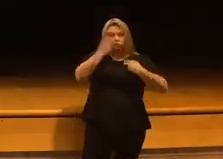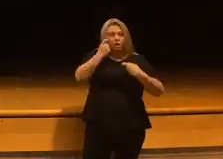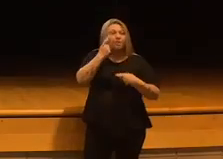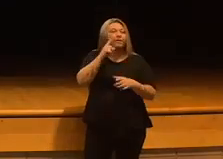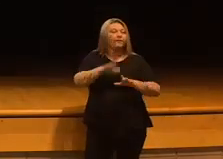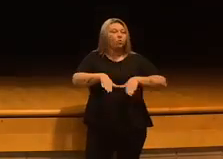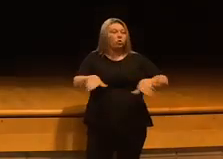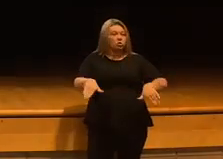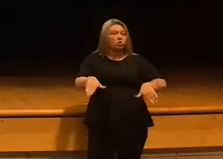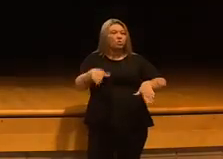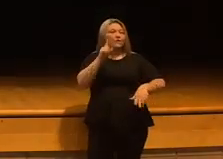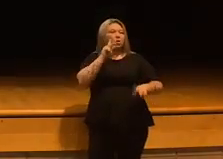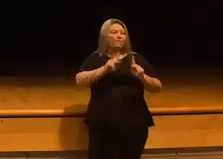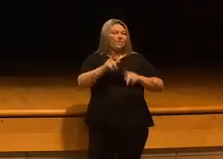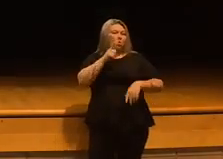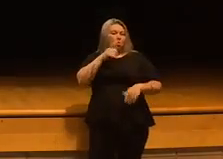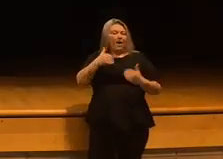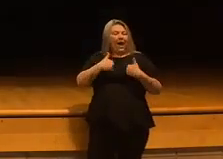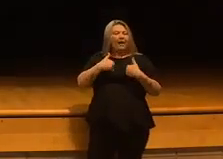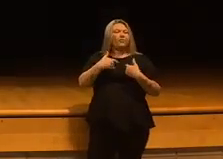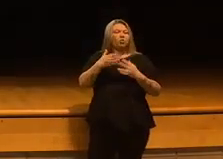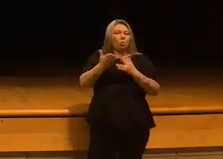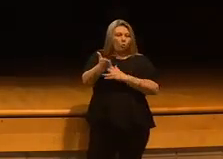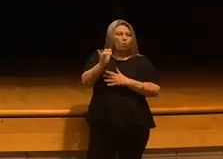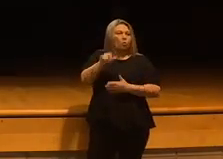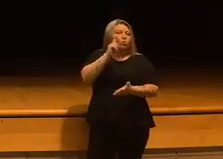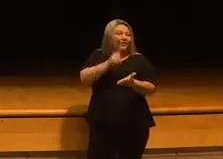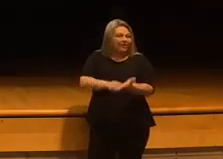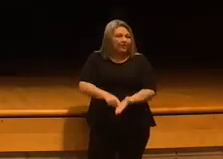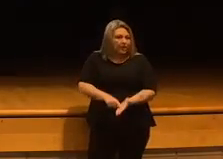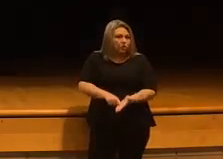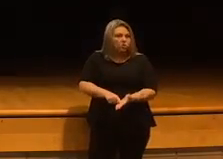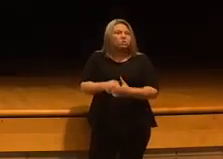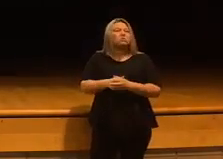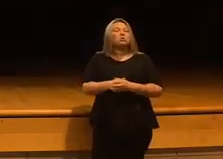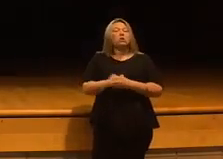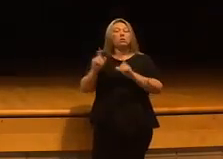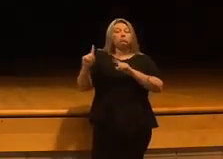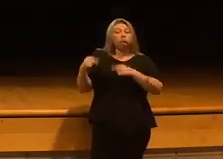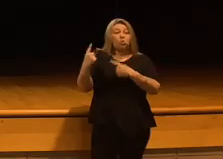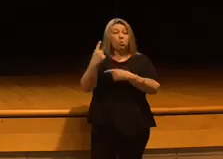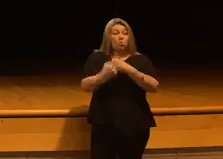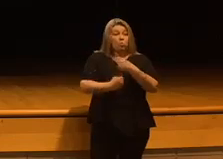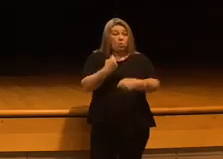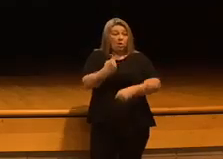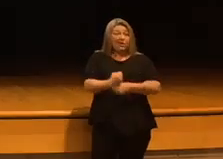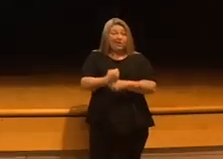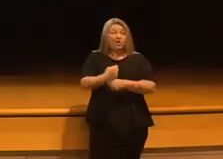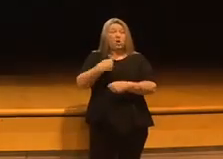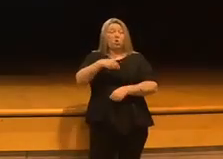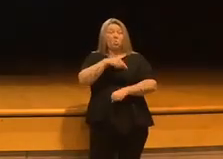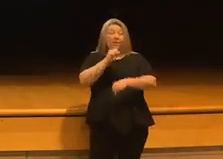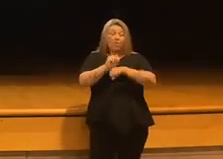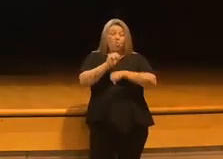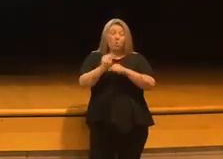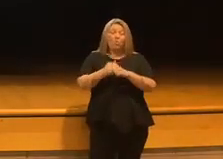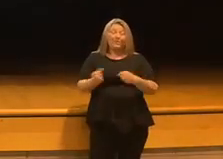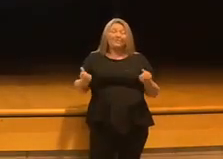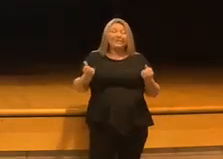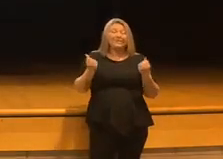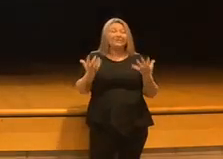the trauma to children as they go through investigations. And over the past year, we've worked with dozens of